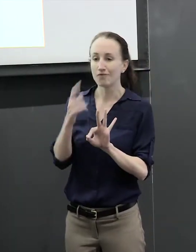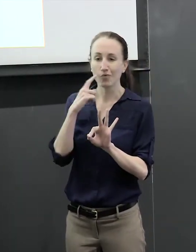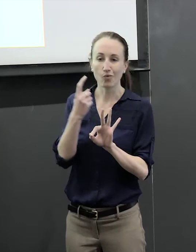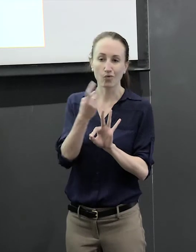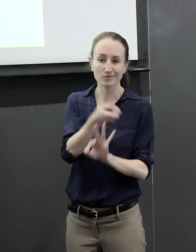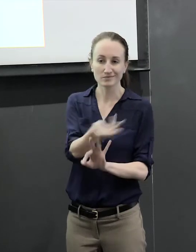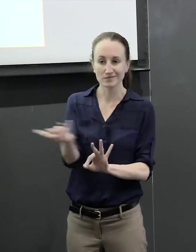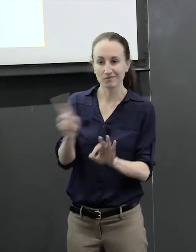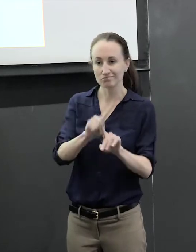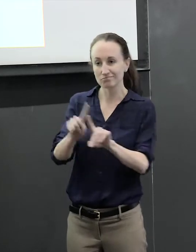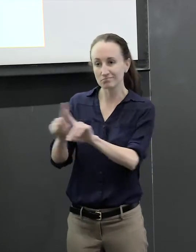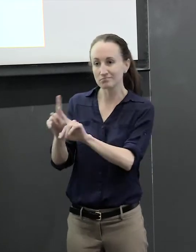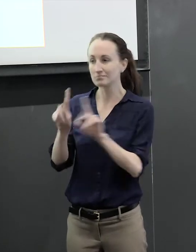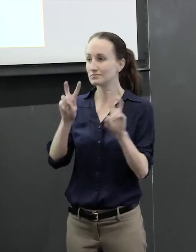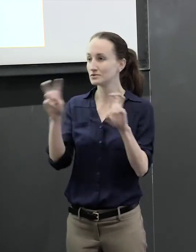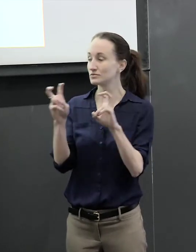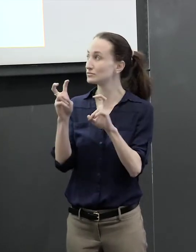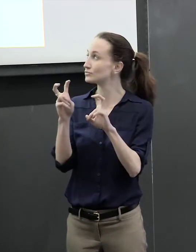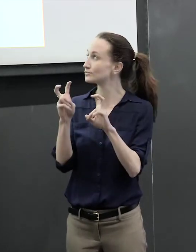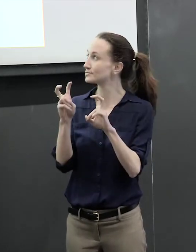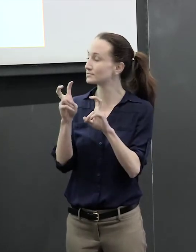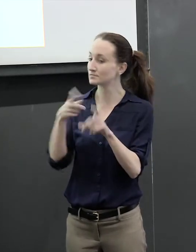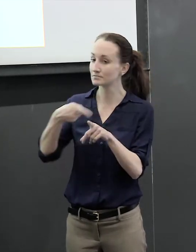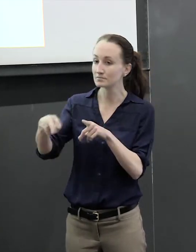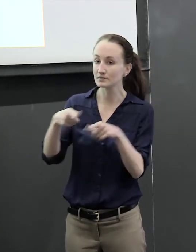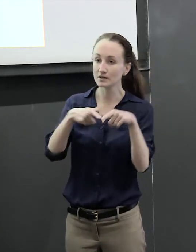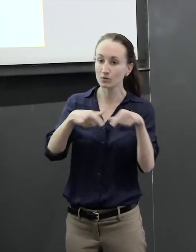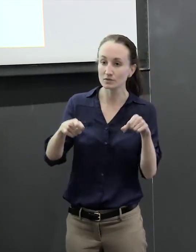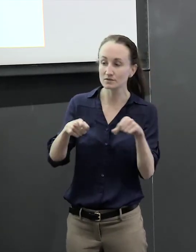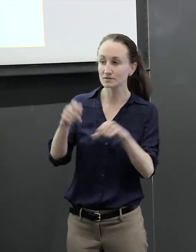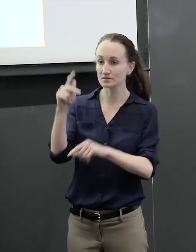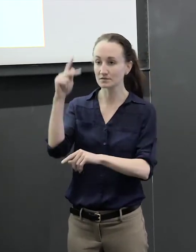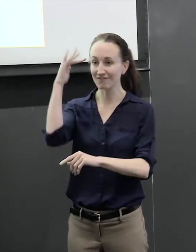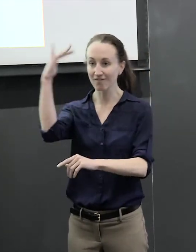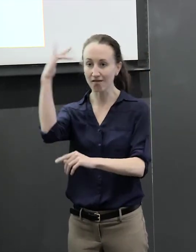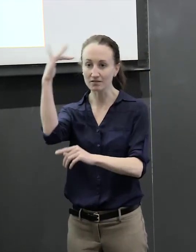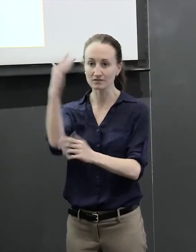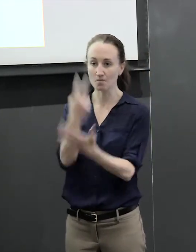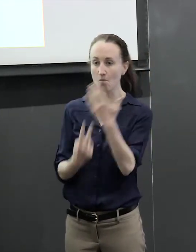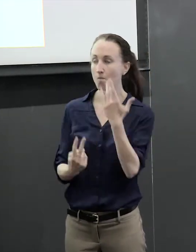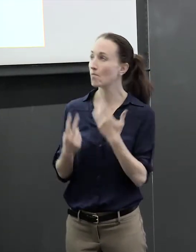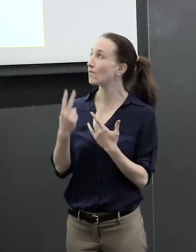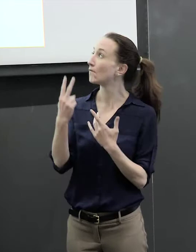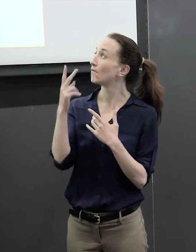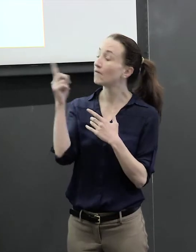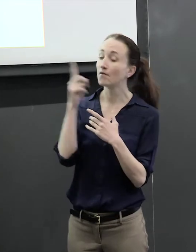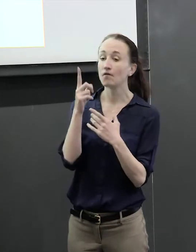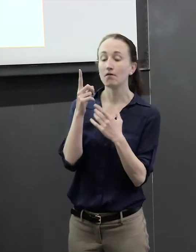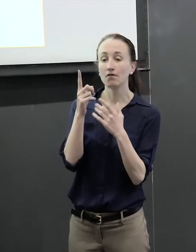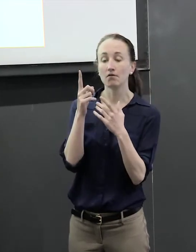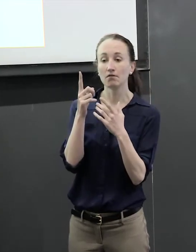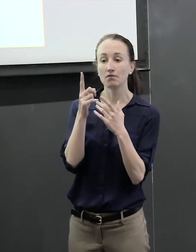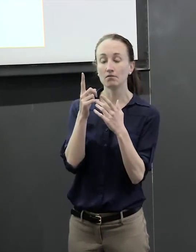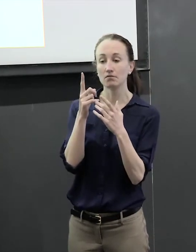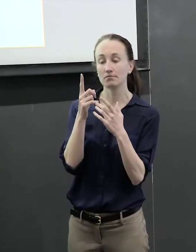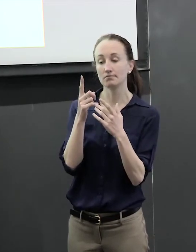of issues in linguistics and philosophy. They play a crucial